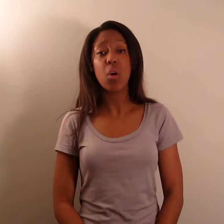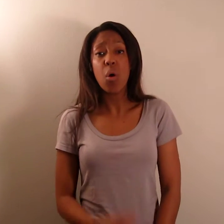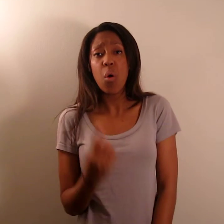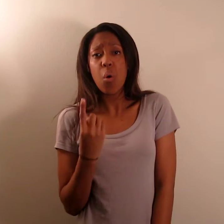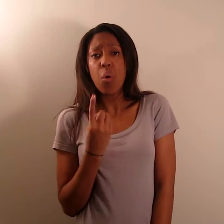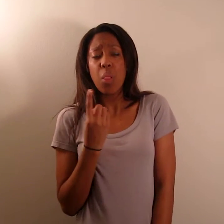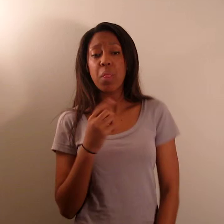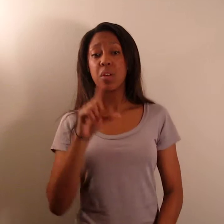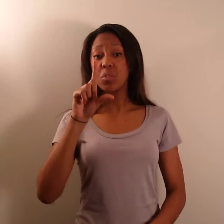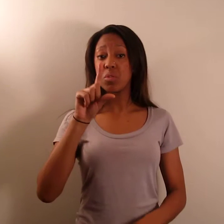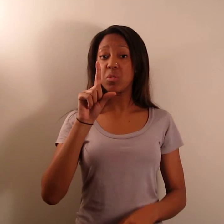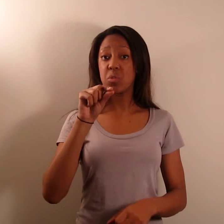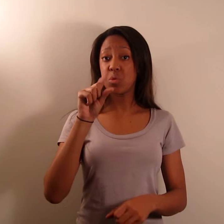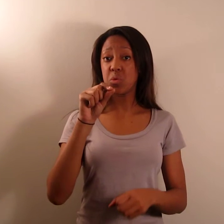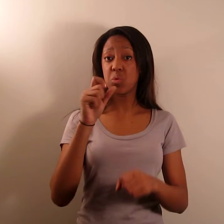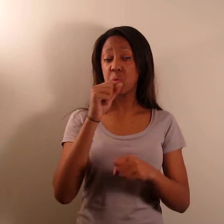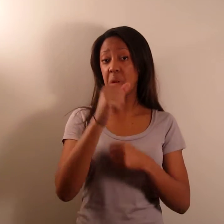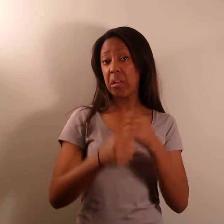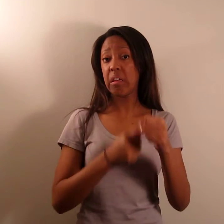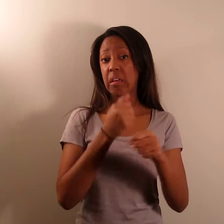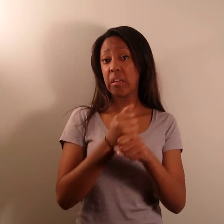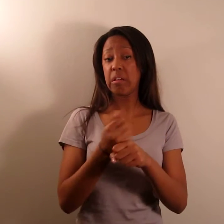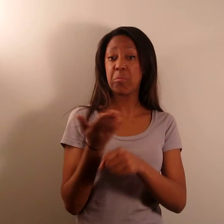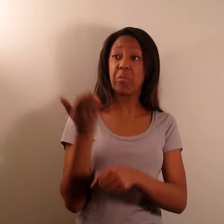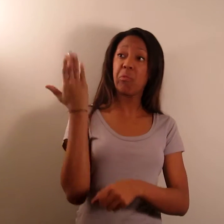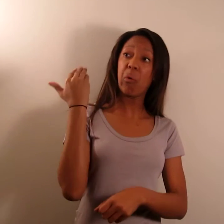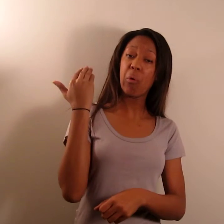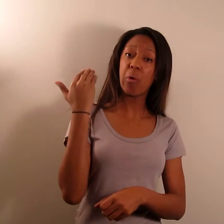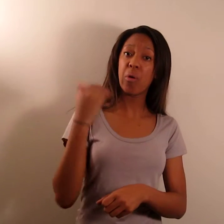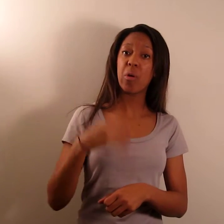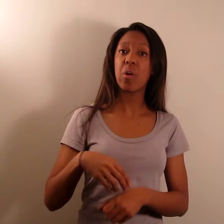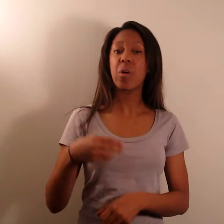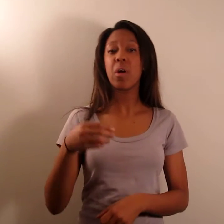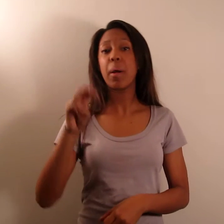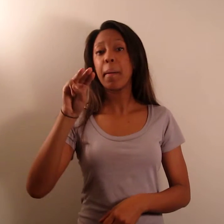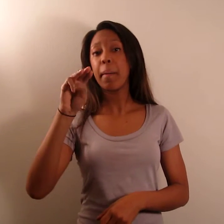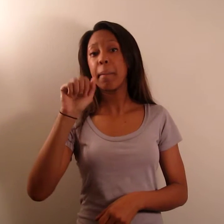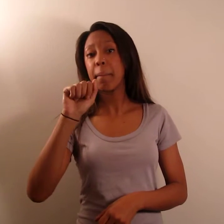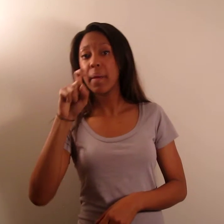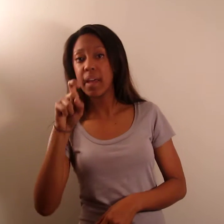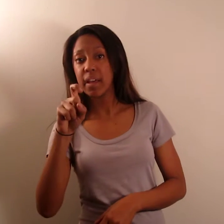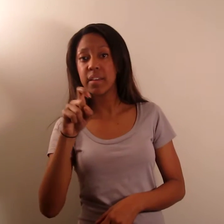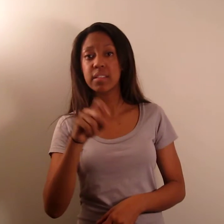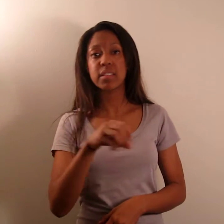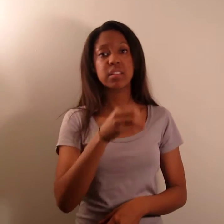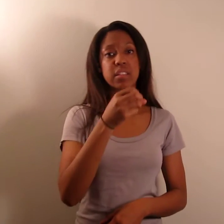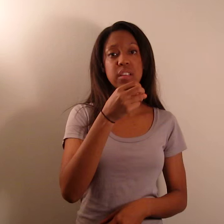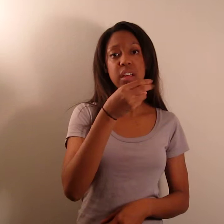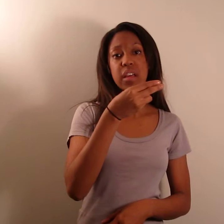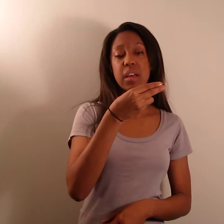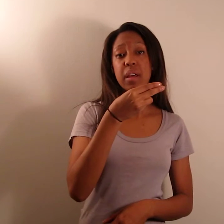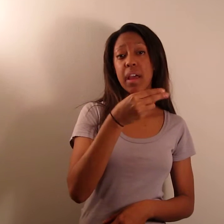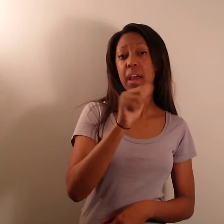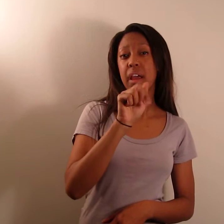years earlier, Isaac Harris and Max Blank had themselves arrived in America. Two young tailors from the shtetls of Eastern